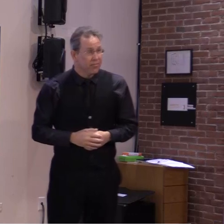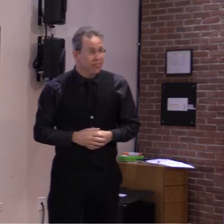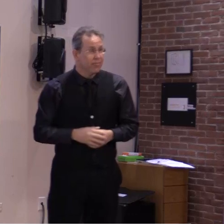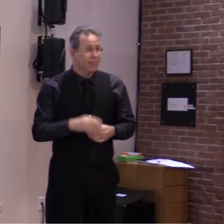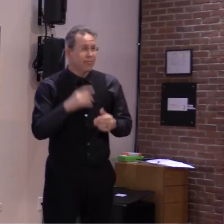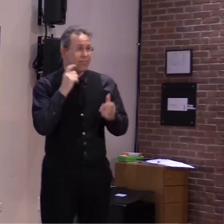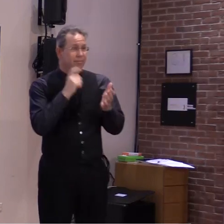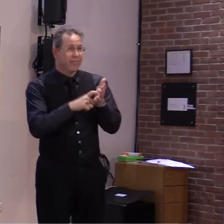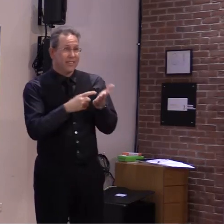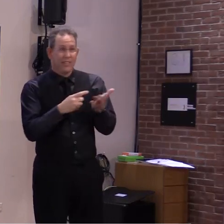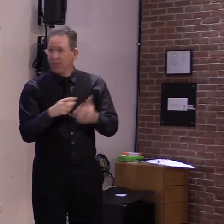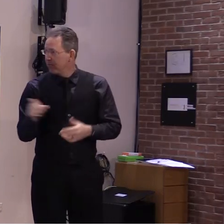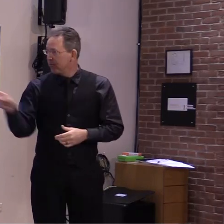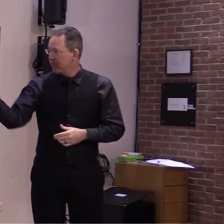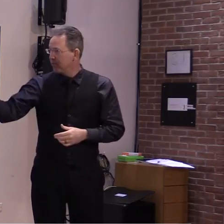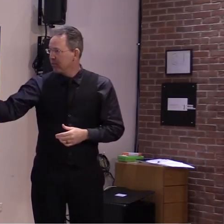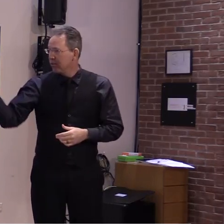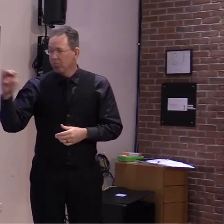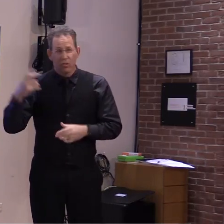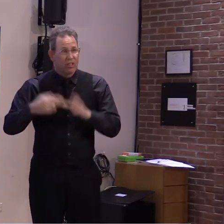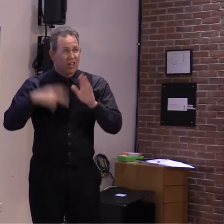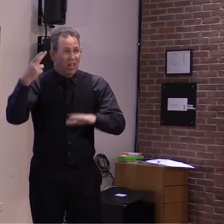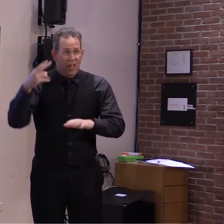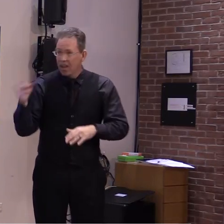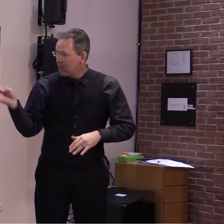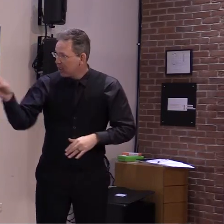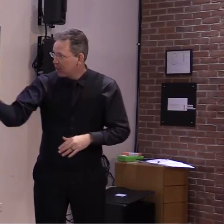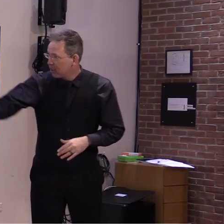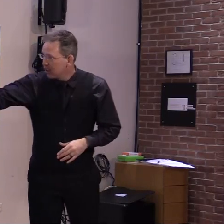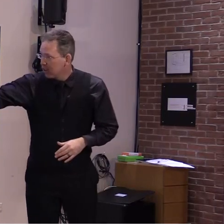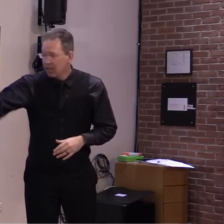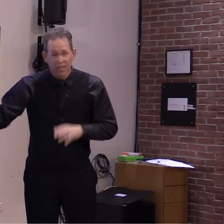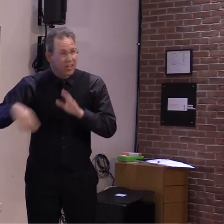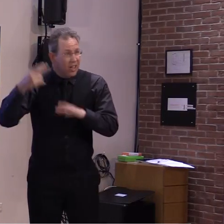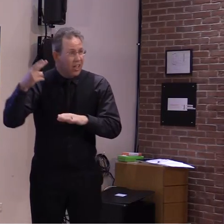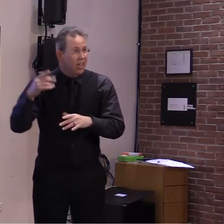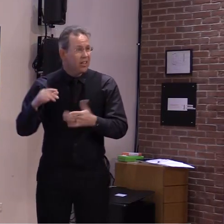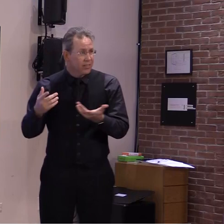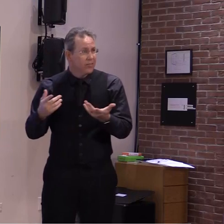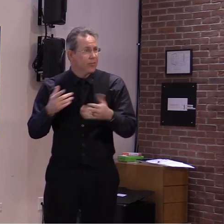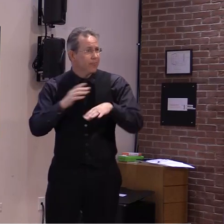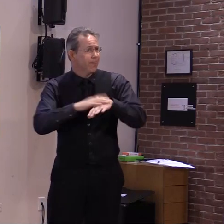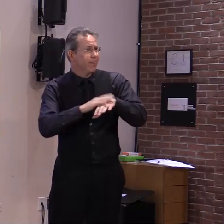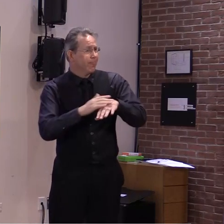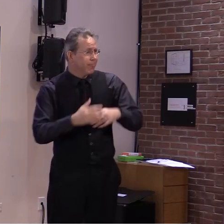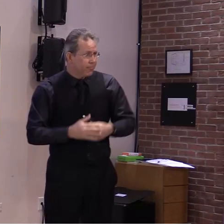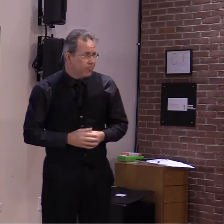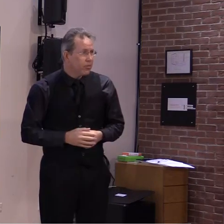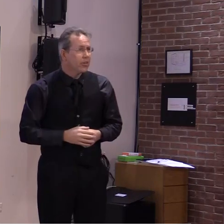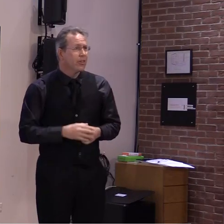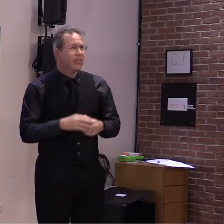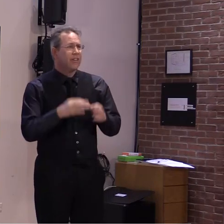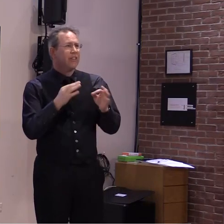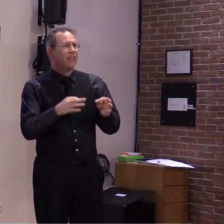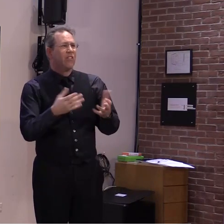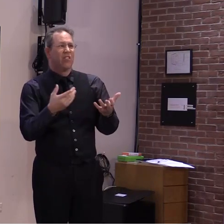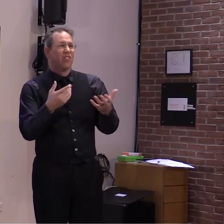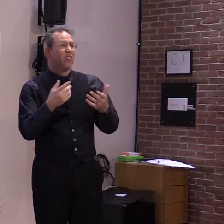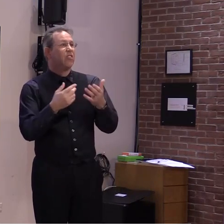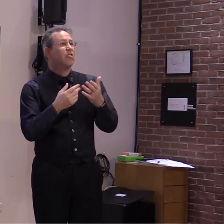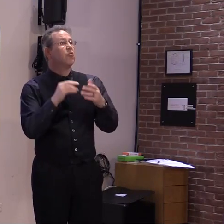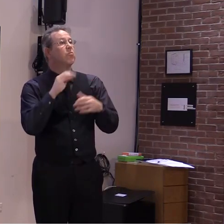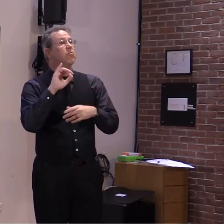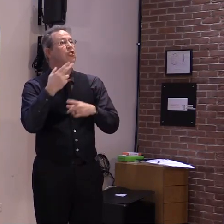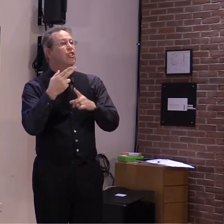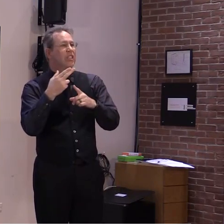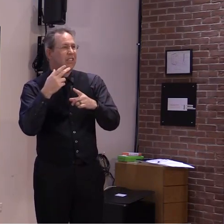frequency in a per capita distribution. This is certainly true for Michigan, Minnesota,